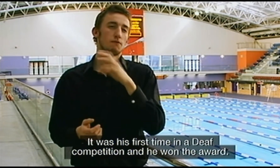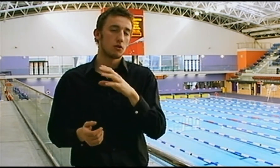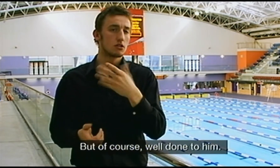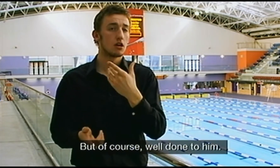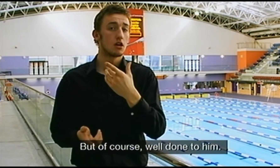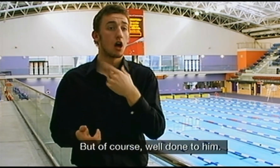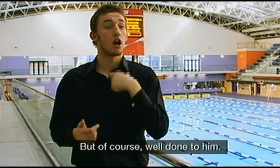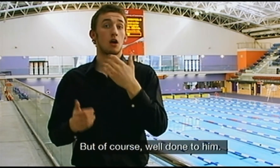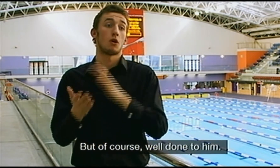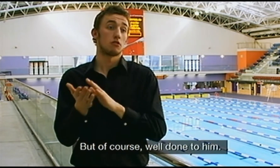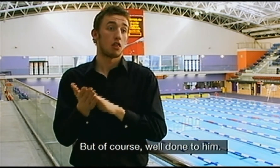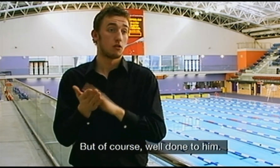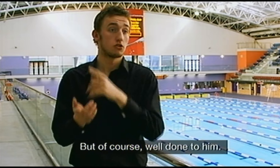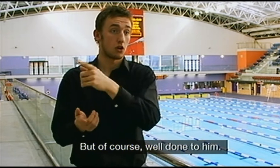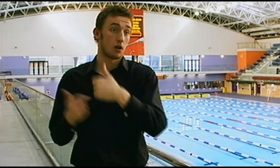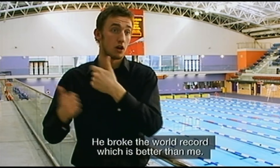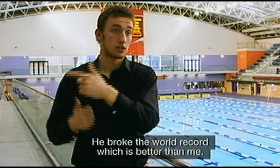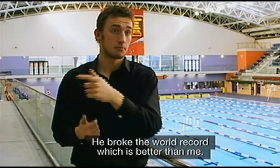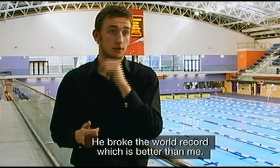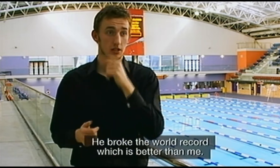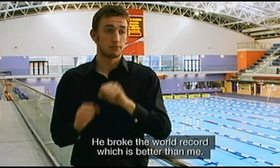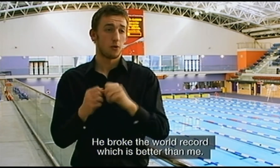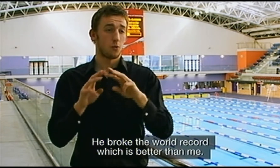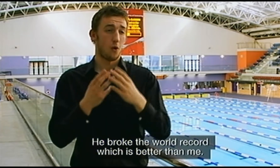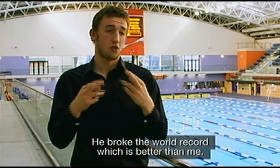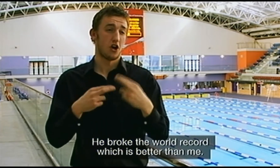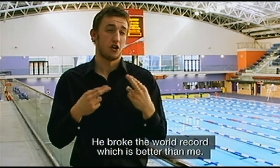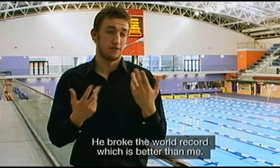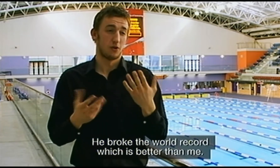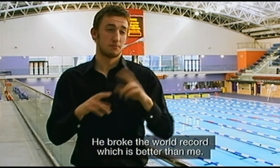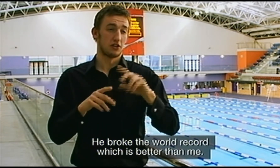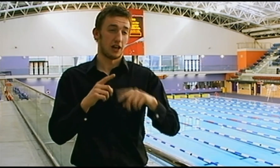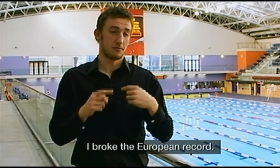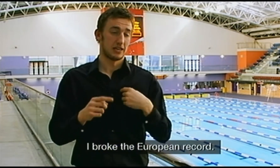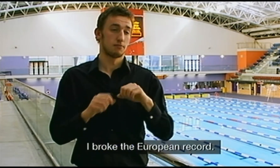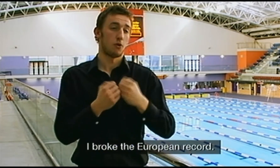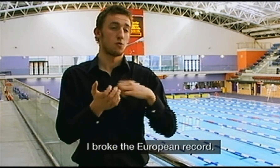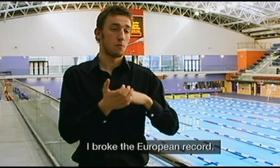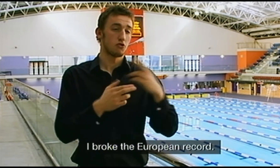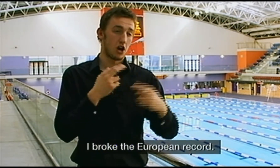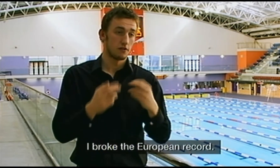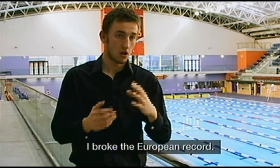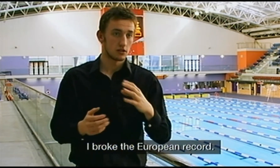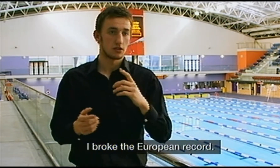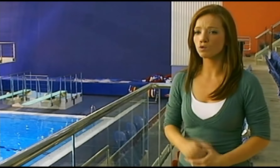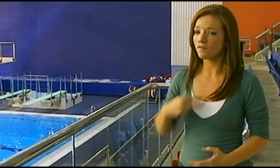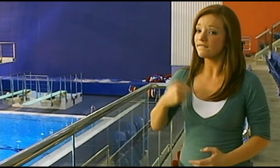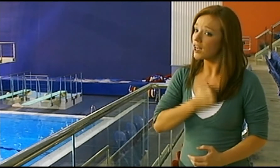the award. But of course, well done to him. He broke the world record, which is better than me. I broke the European record.